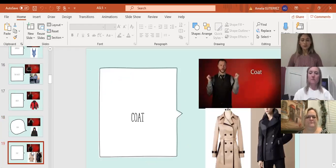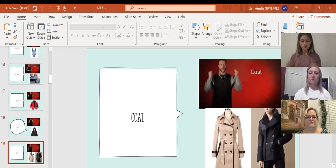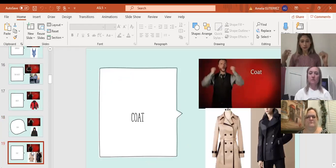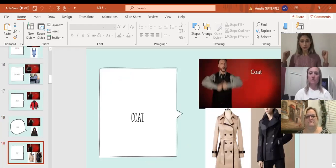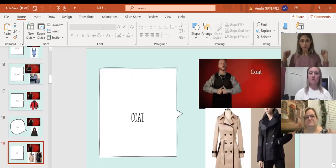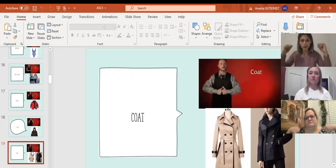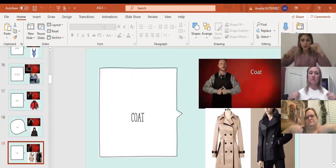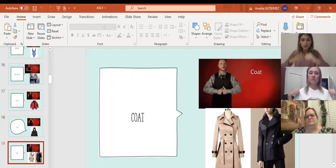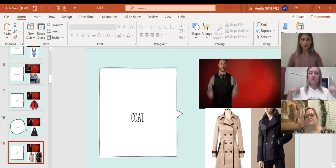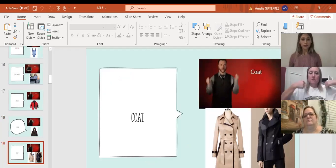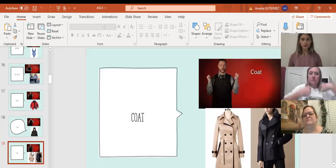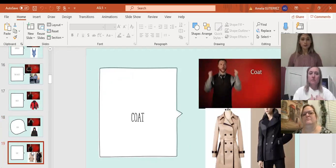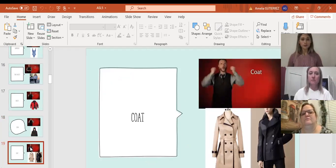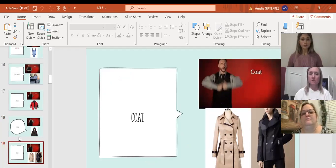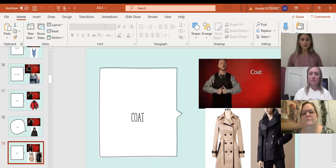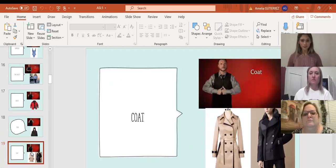Coat.